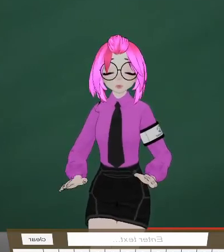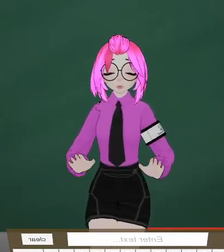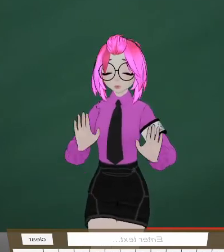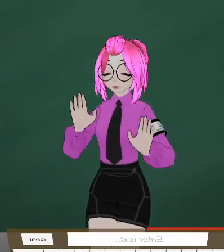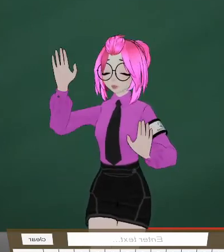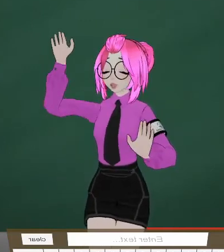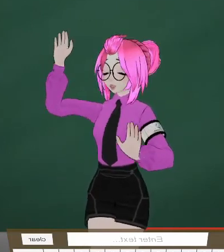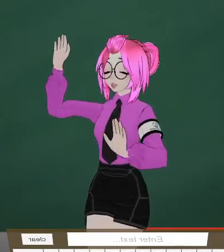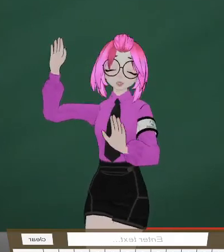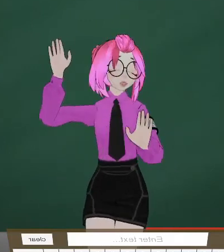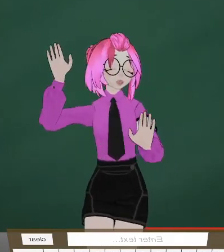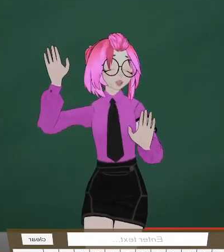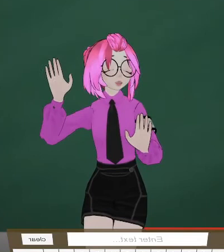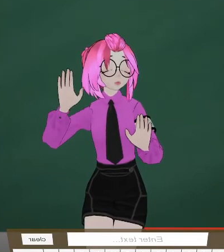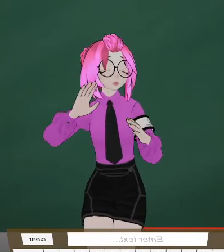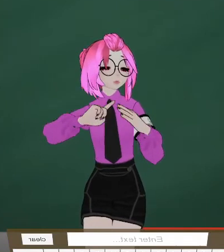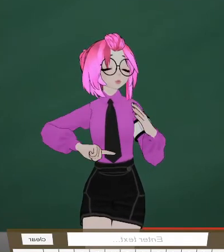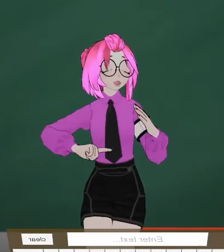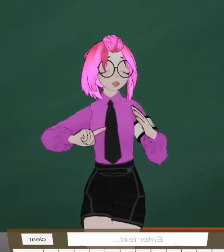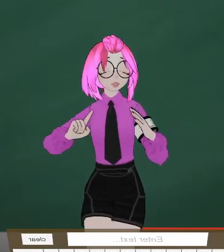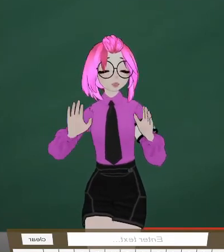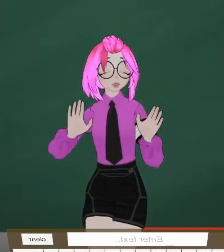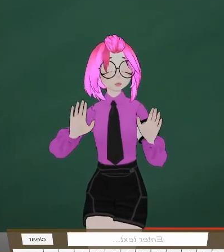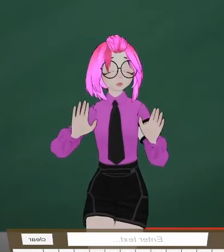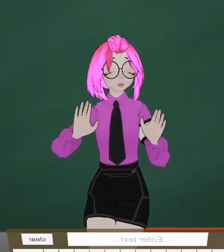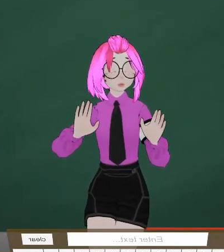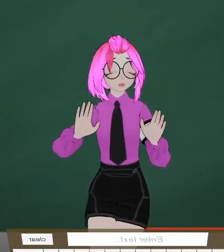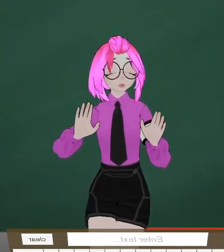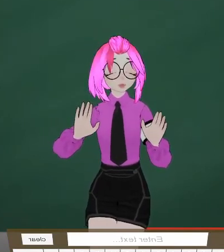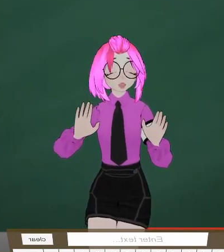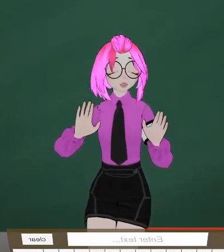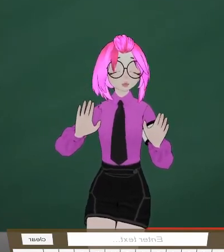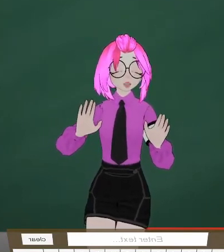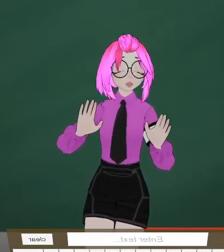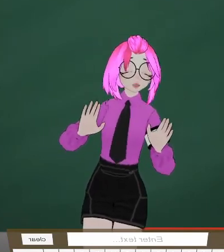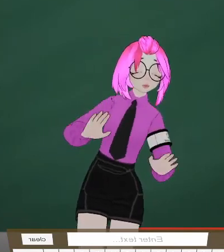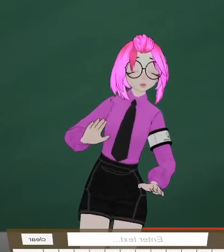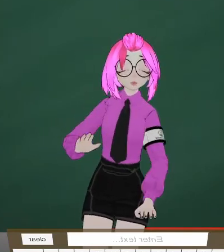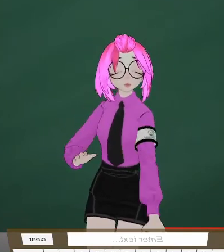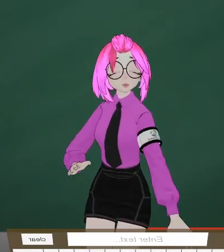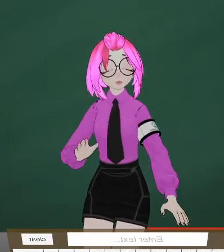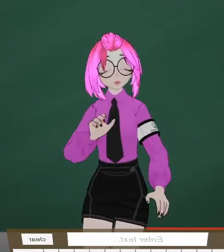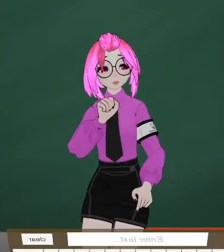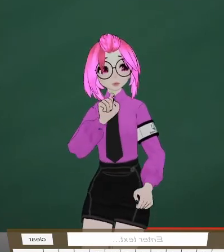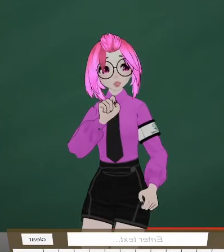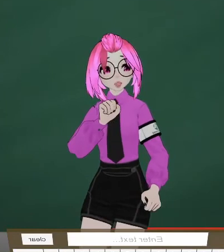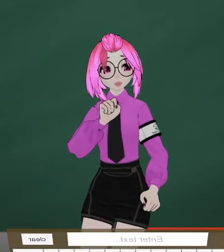i thought i saw somebody else's hand up did i miss somebody cam cammy you have a question